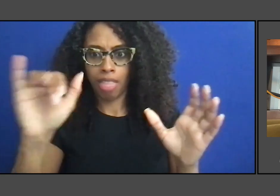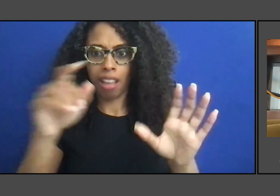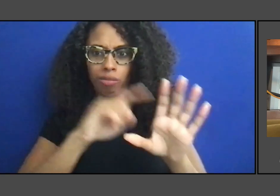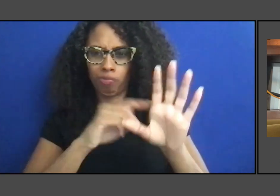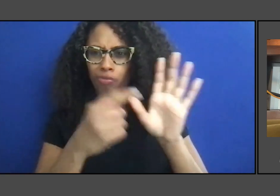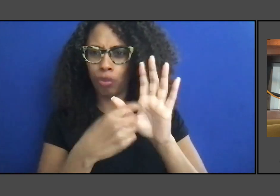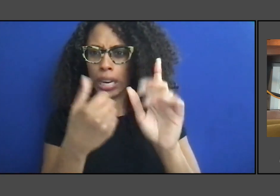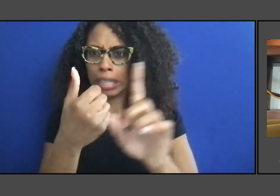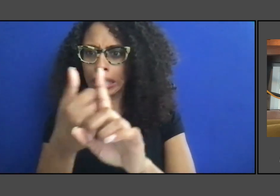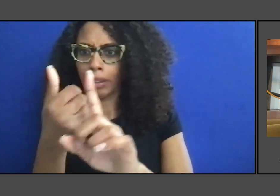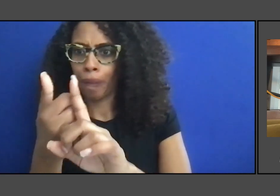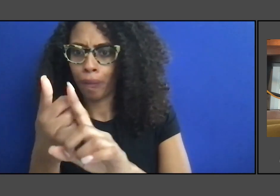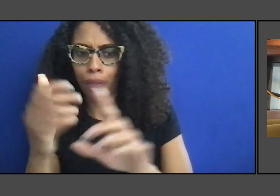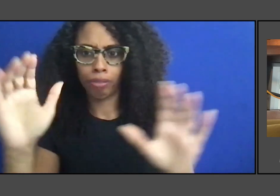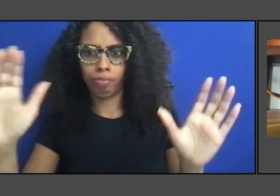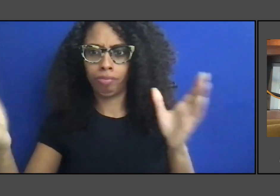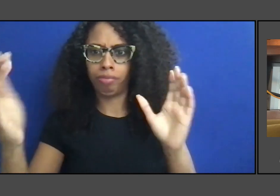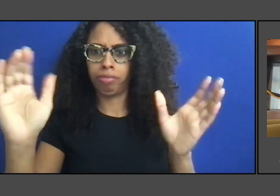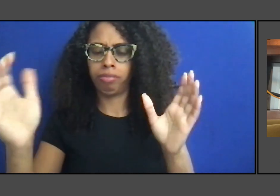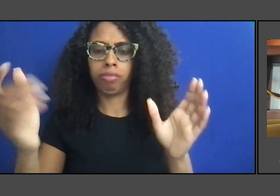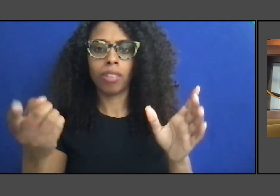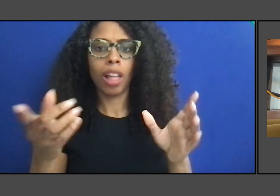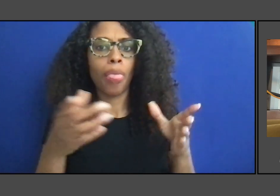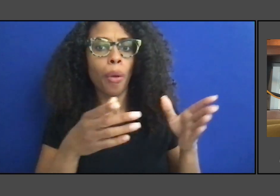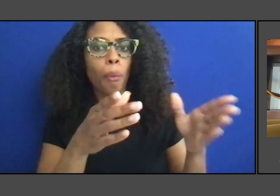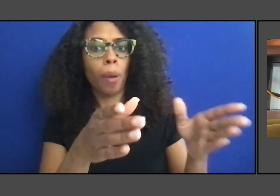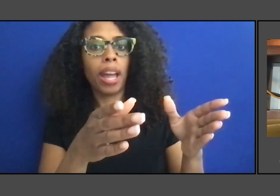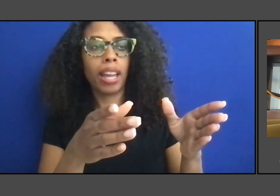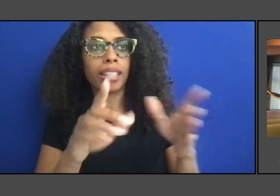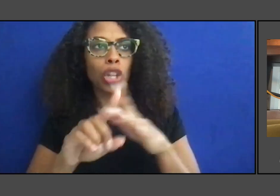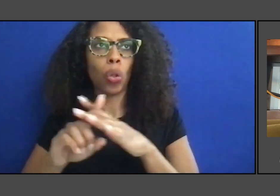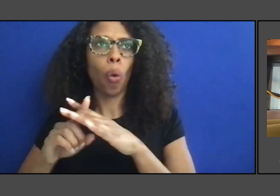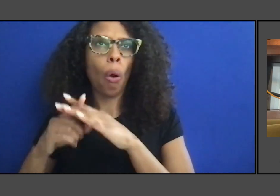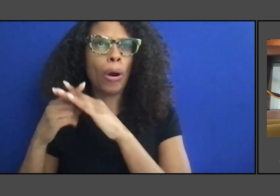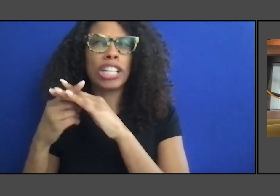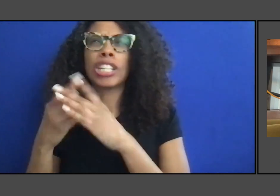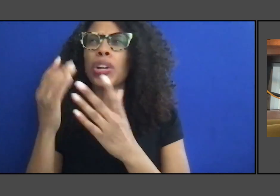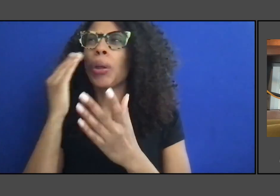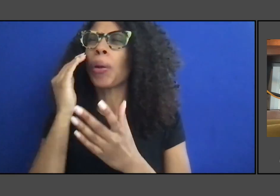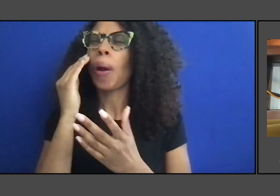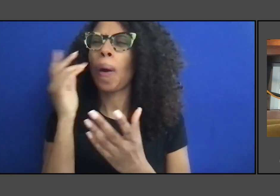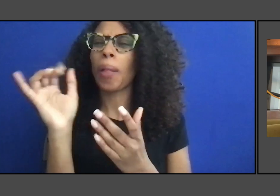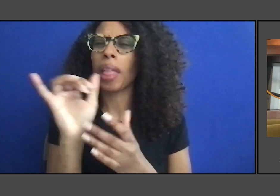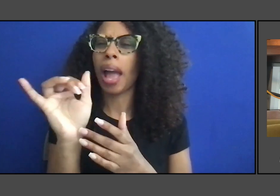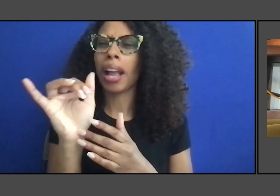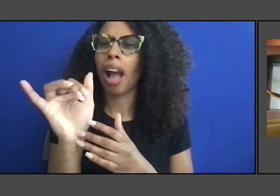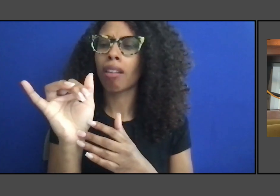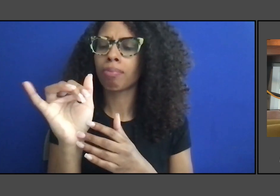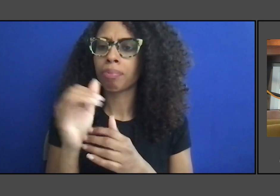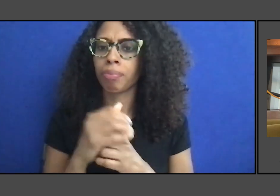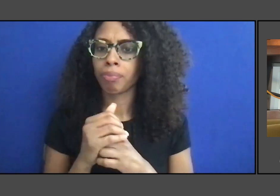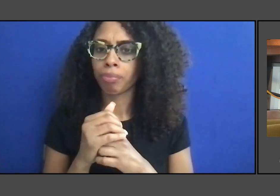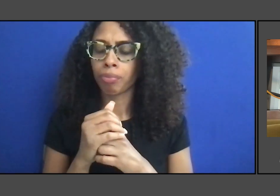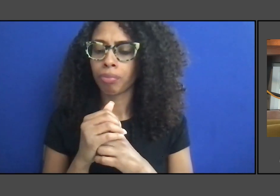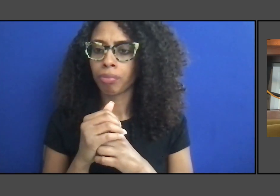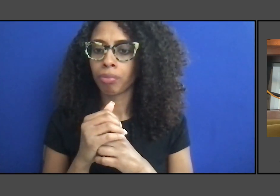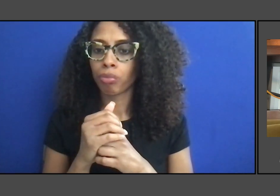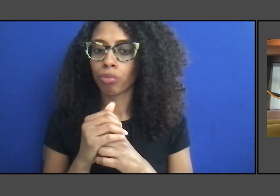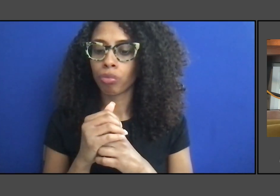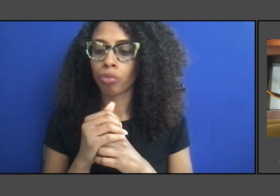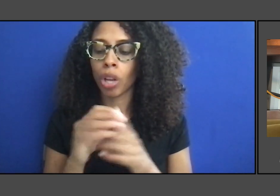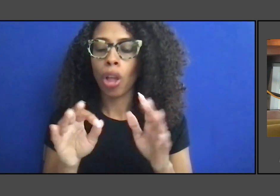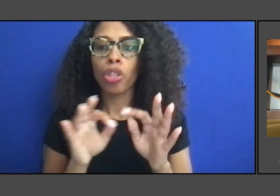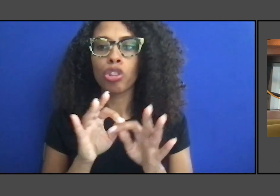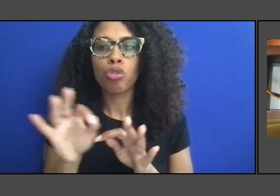that, the origin, like those first laborers, those spiritual, creative,